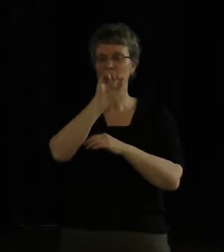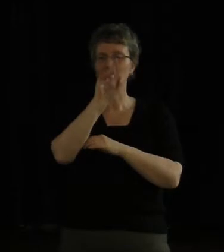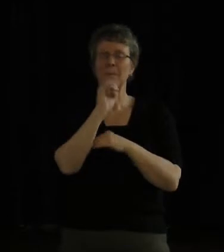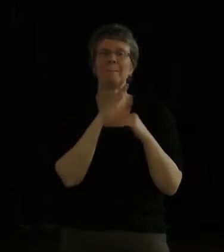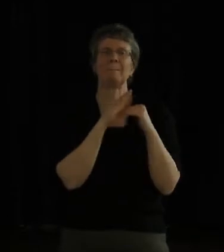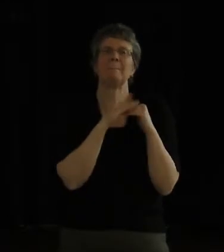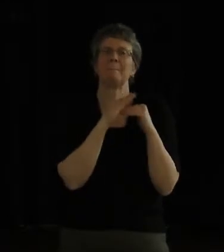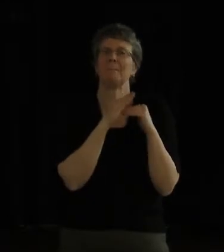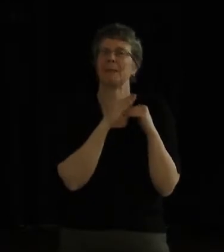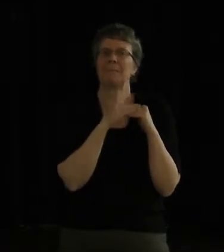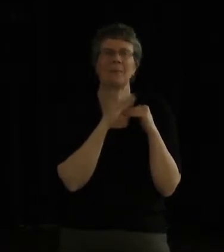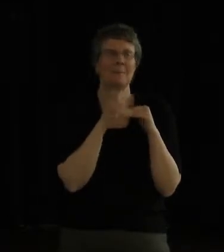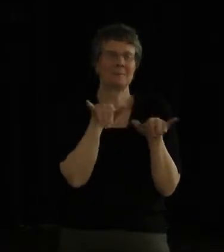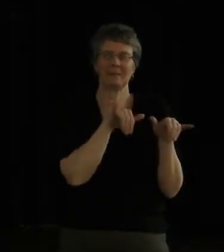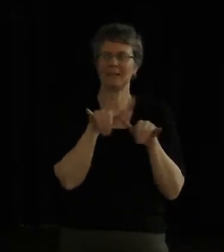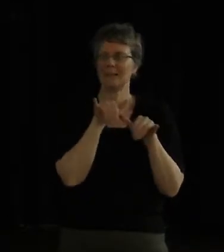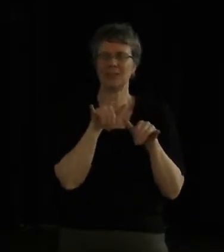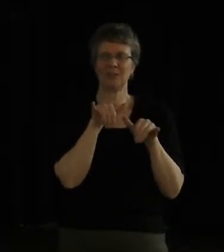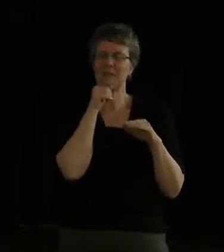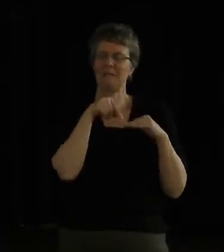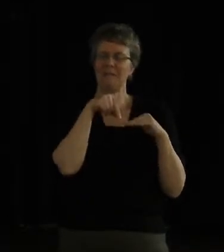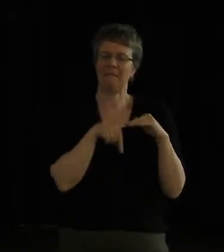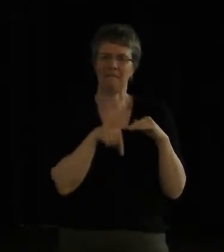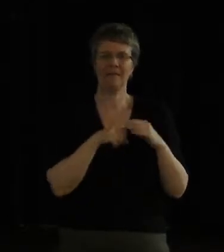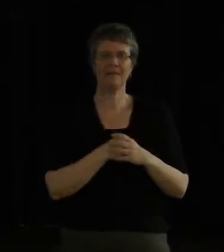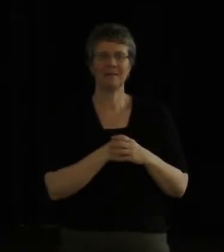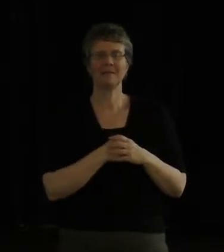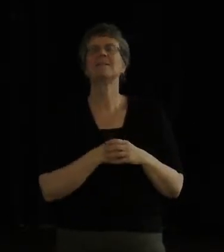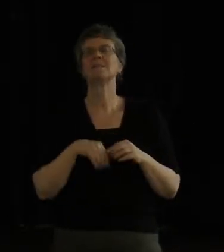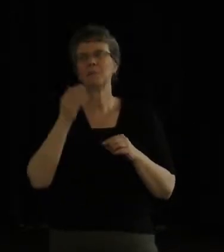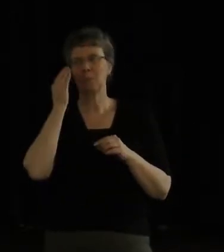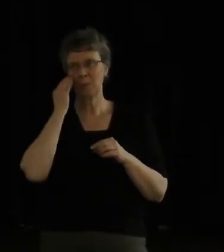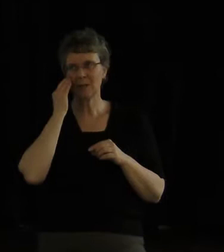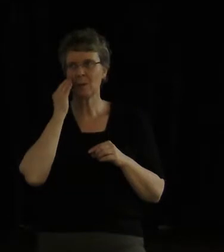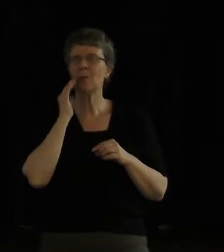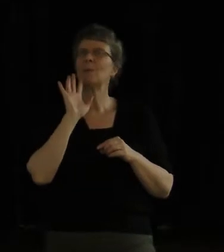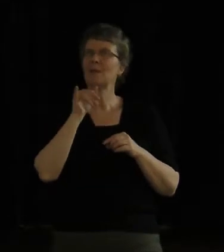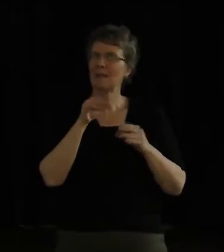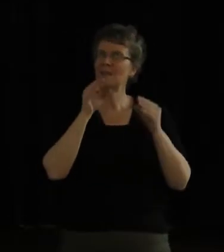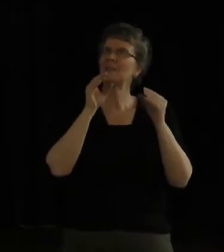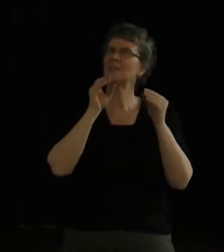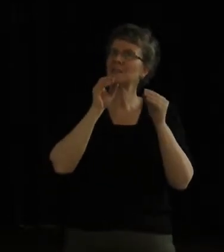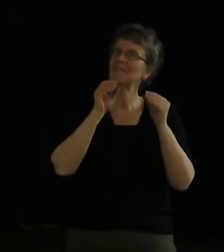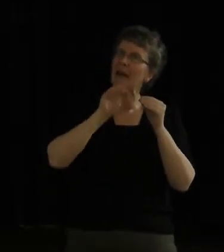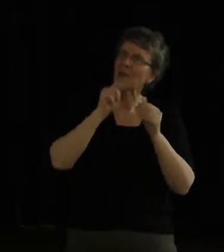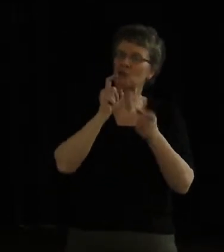standard. And we know that there's a lot more complexities out there that we need to try to accommodate.